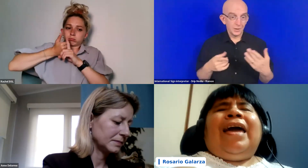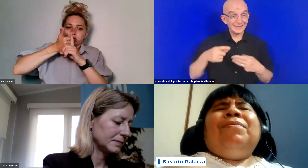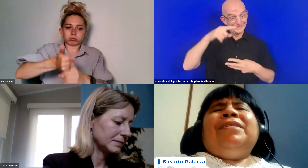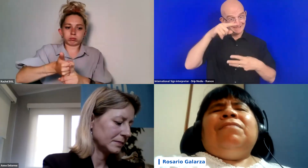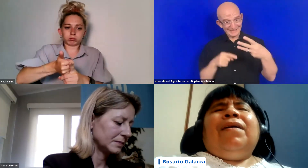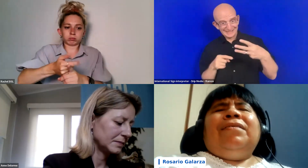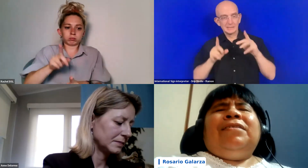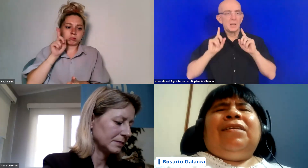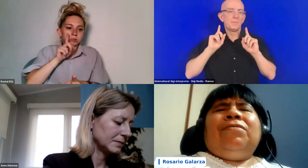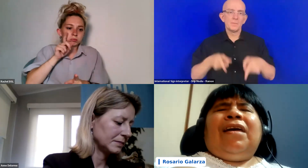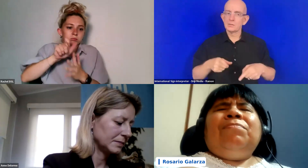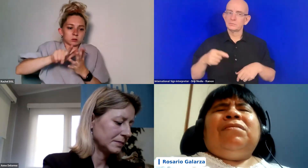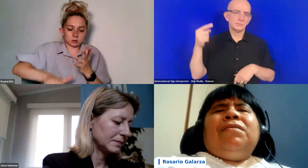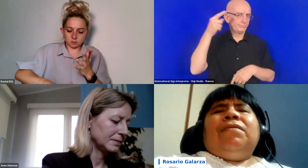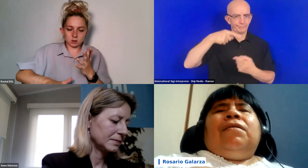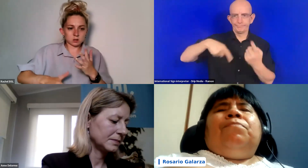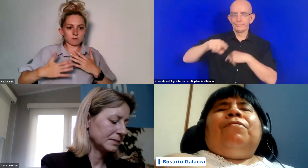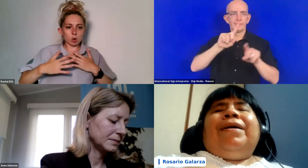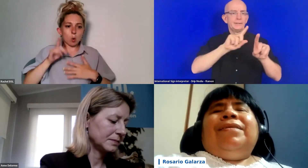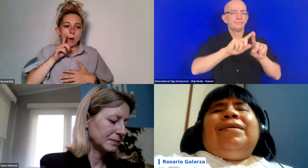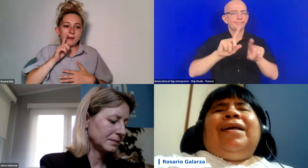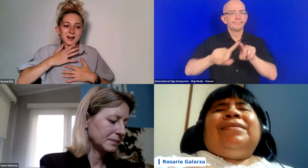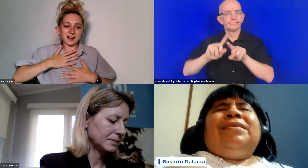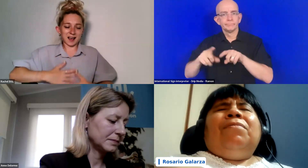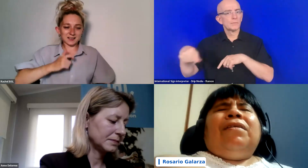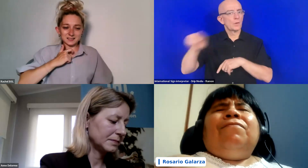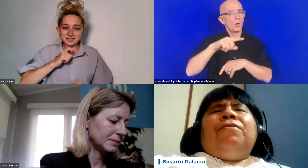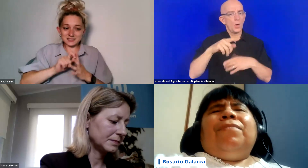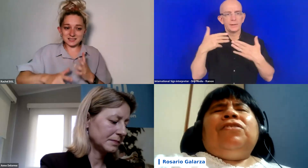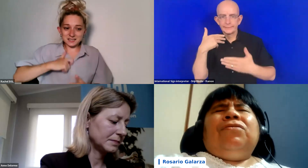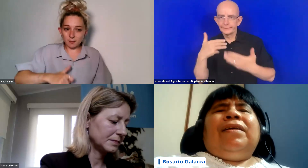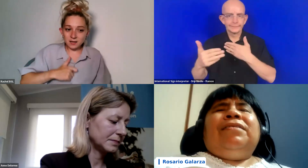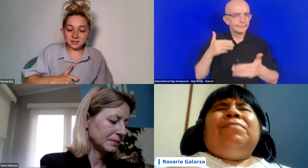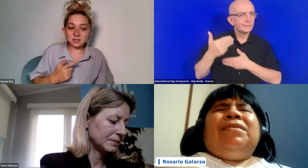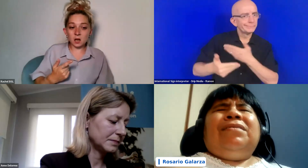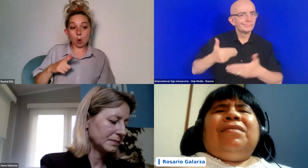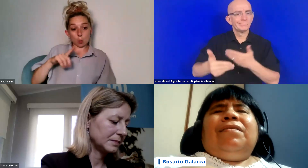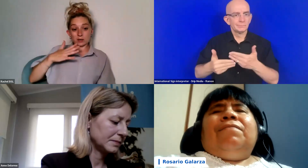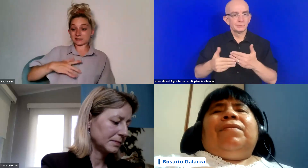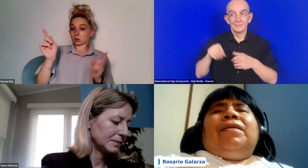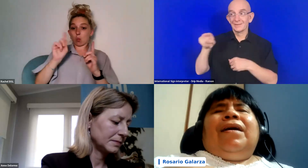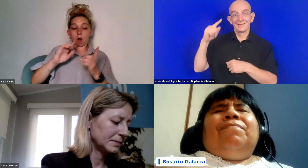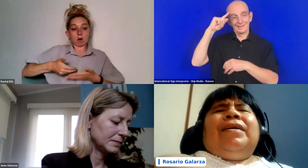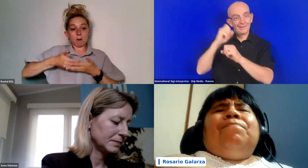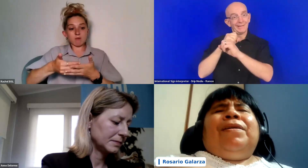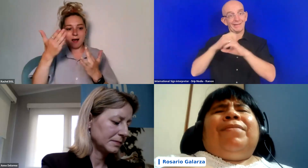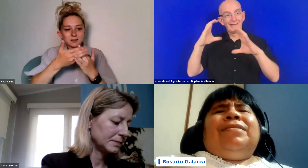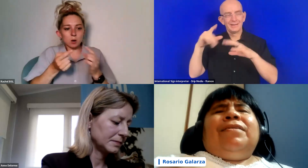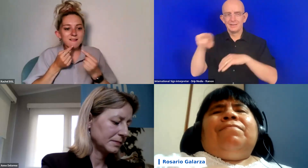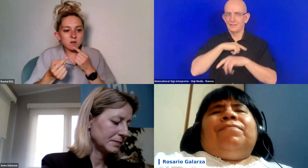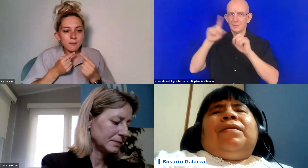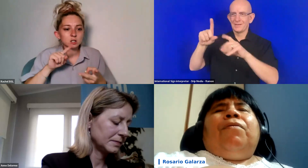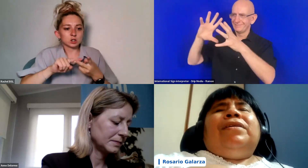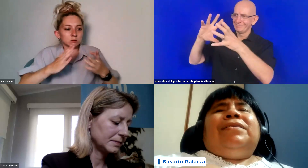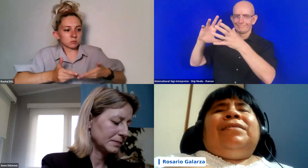combating ableism and stereotypes, providing accessible information and services, and